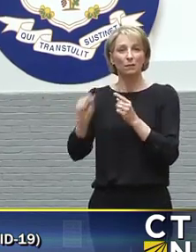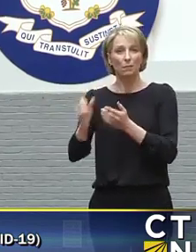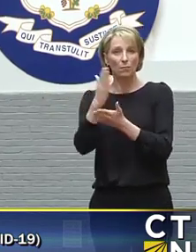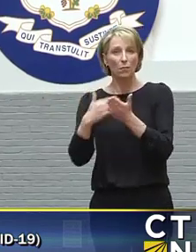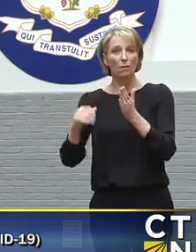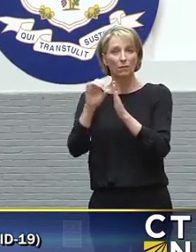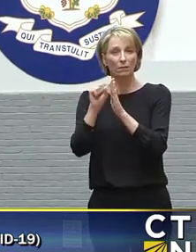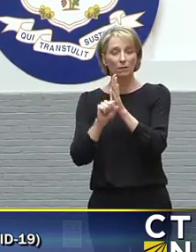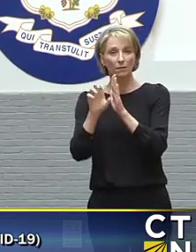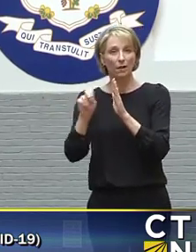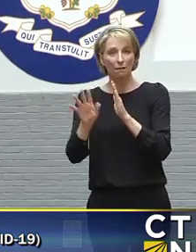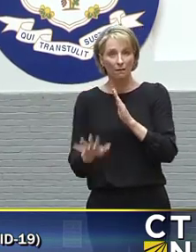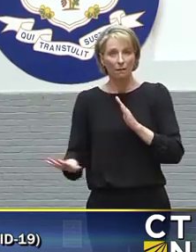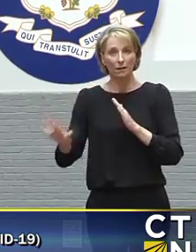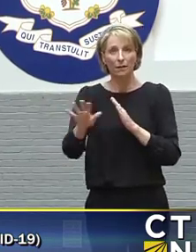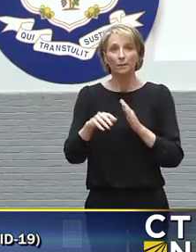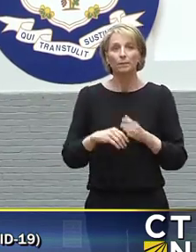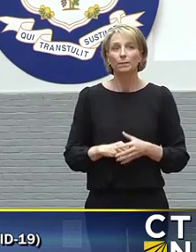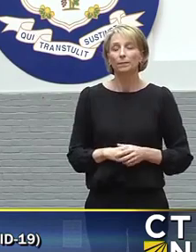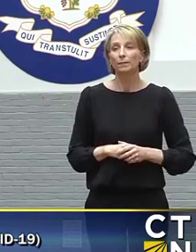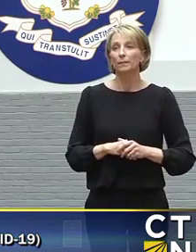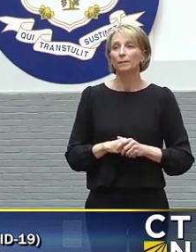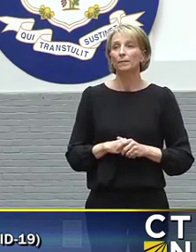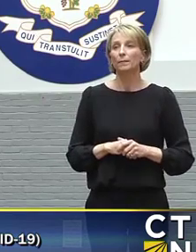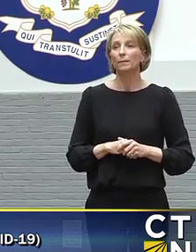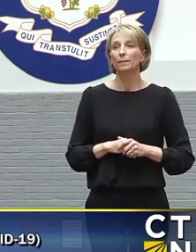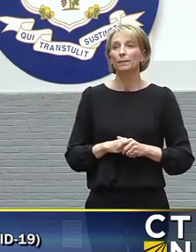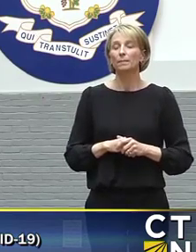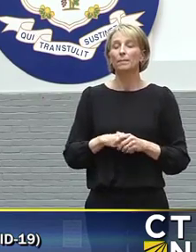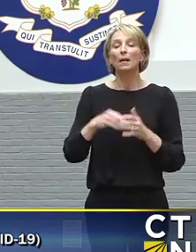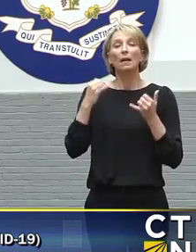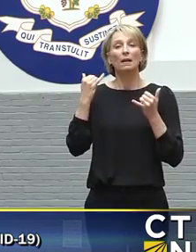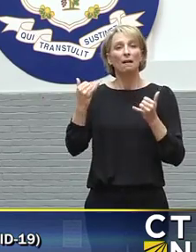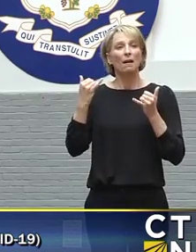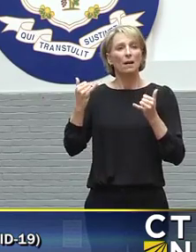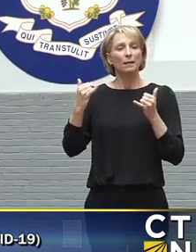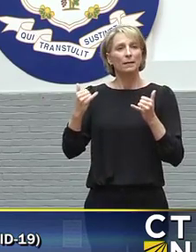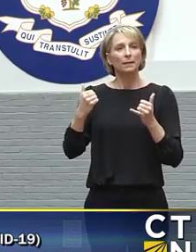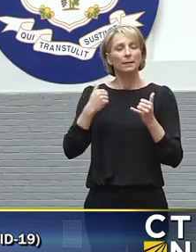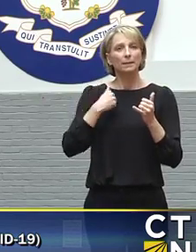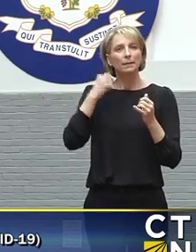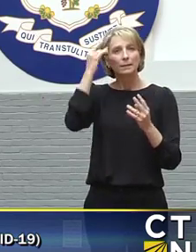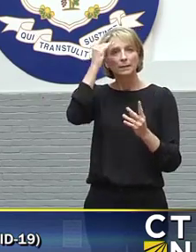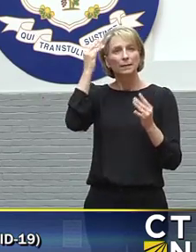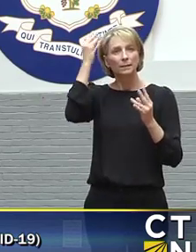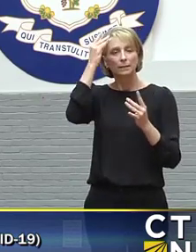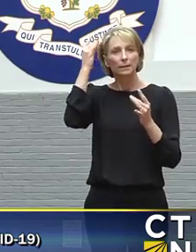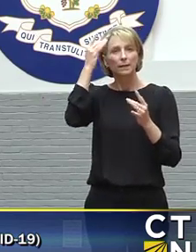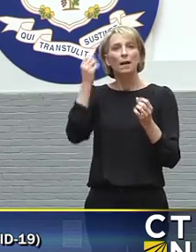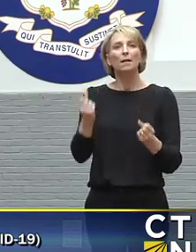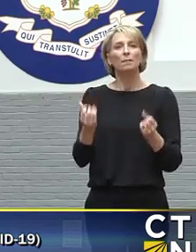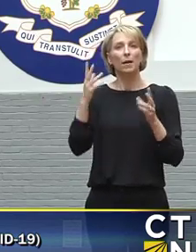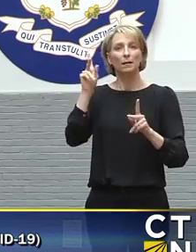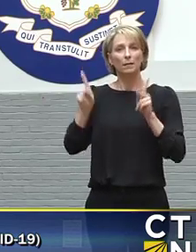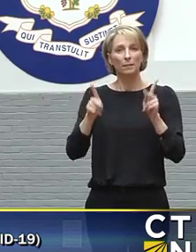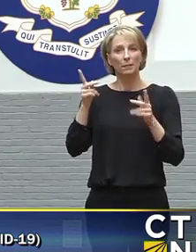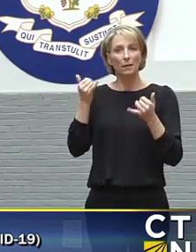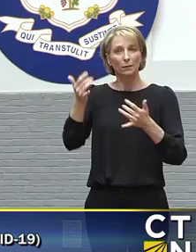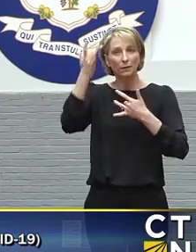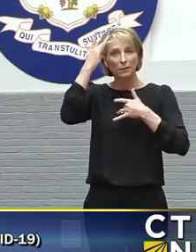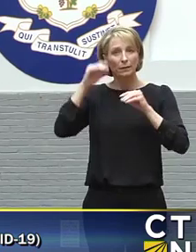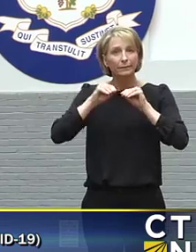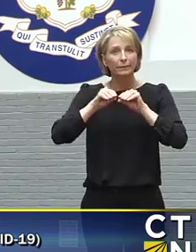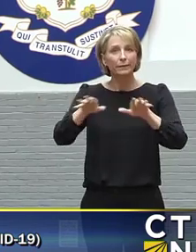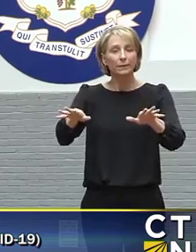It's worth thinking about. I think about this in terms of supply and demand. As I think about the number of people infected, we